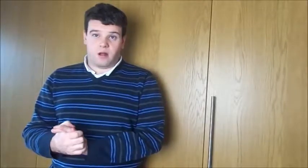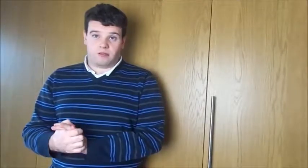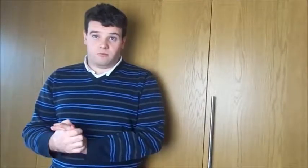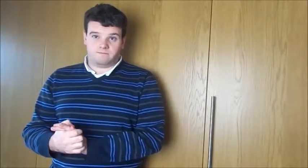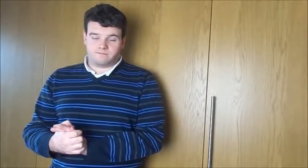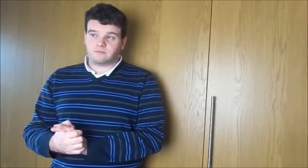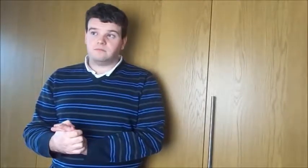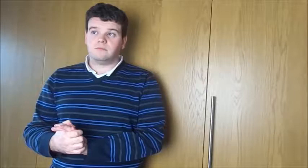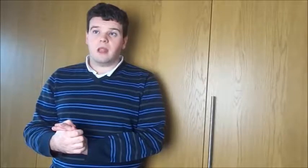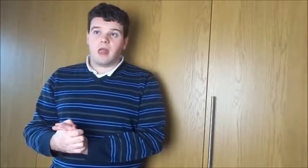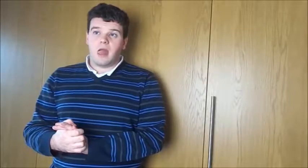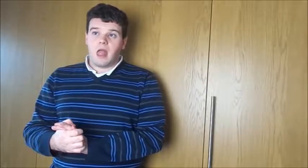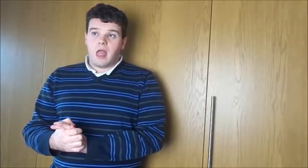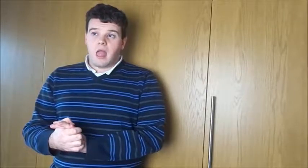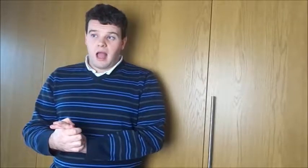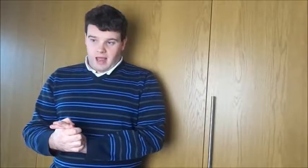Castle. And